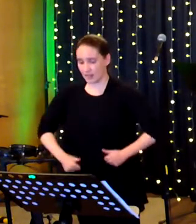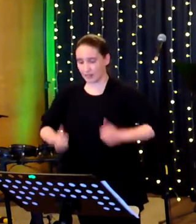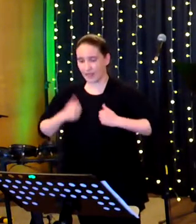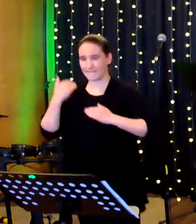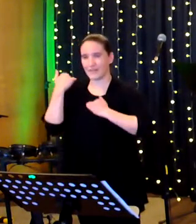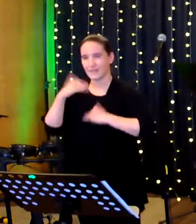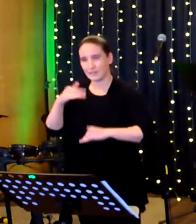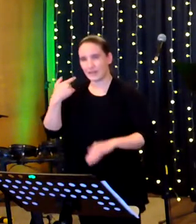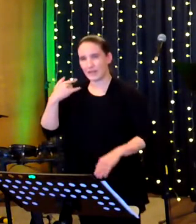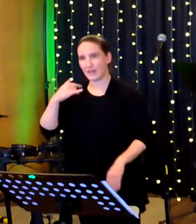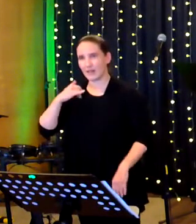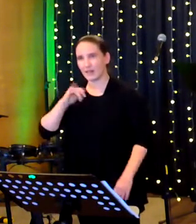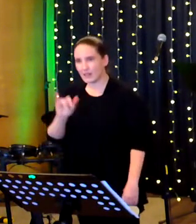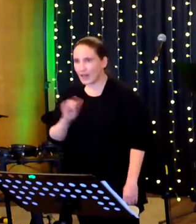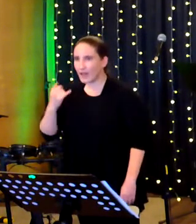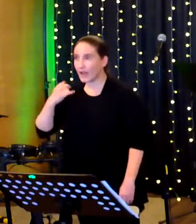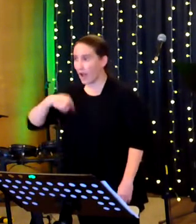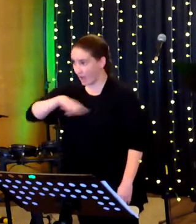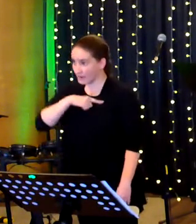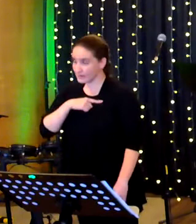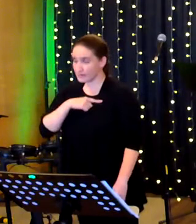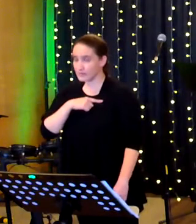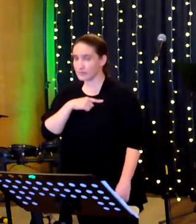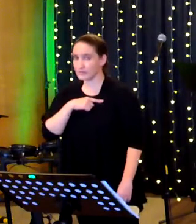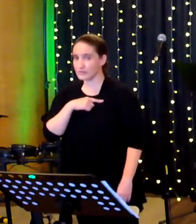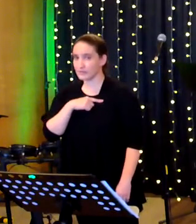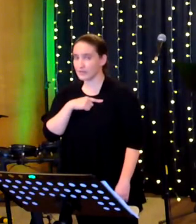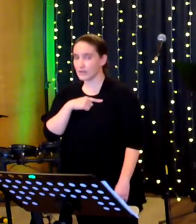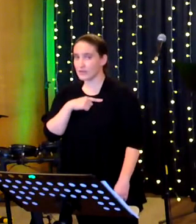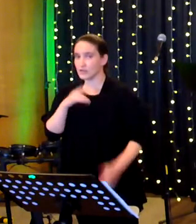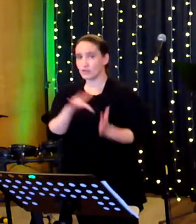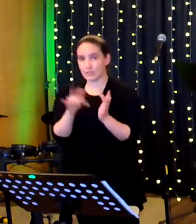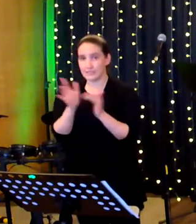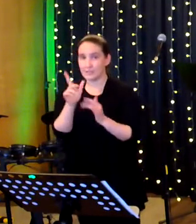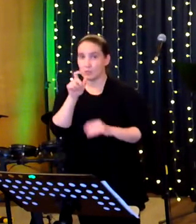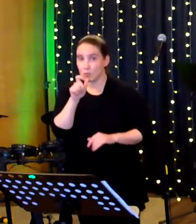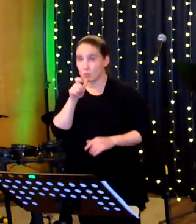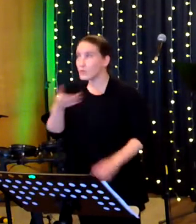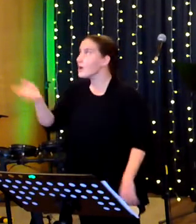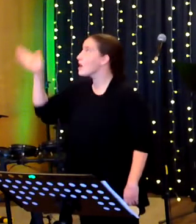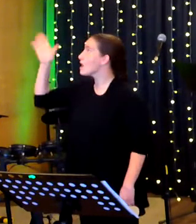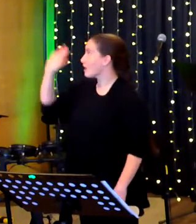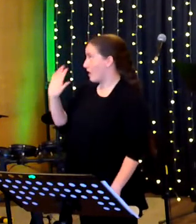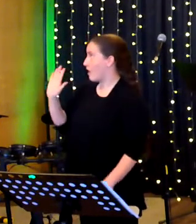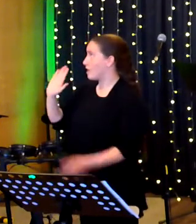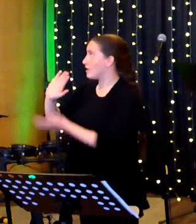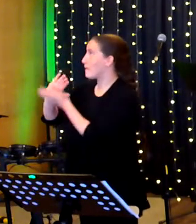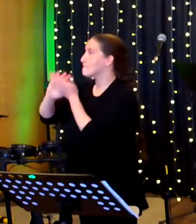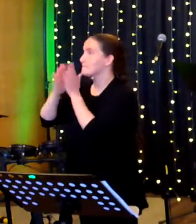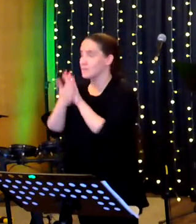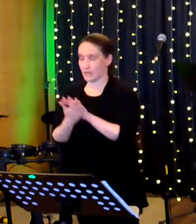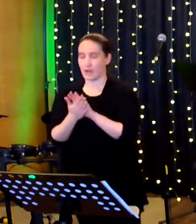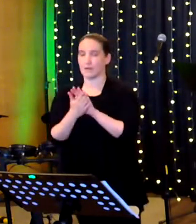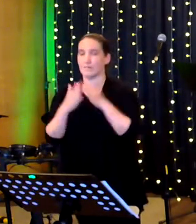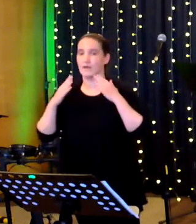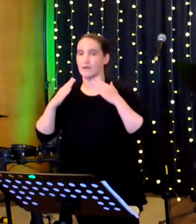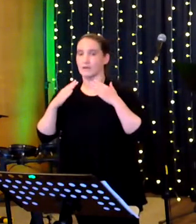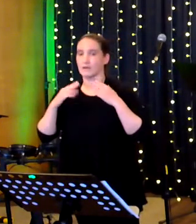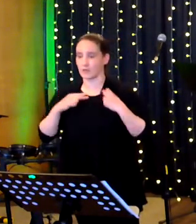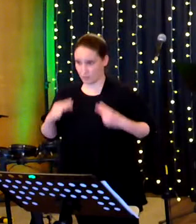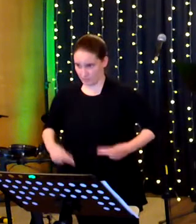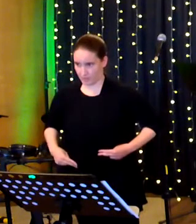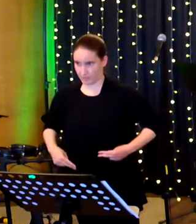flesh. And if we go to John chapter 1, verse 1 in the Gospels, so this is in the New Testament, it says, "In